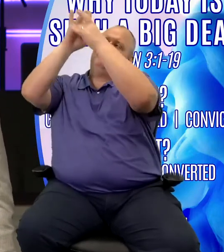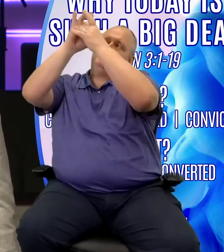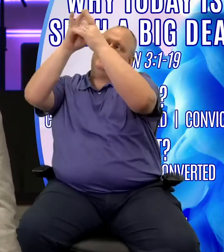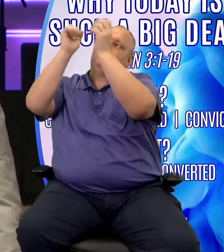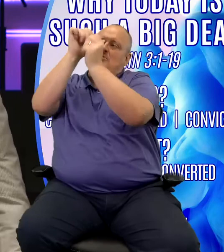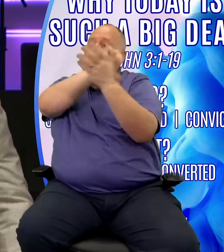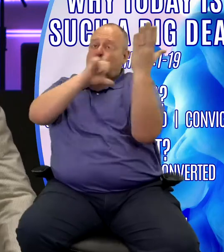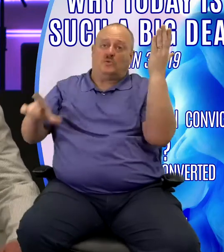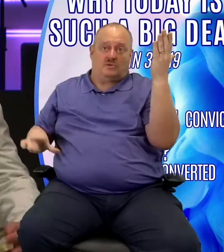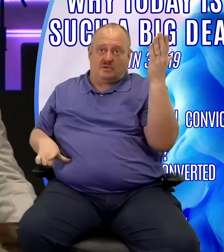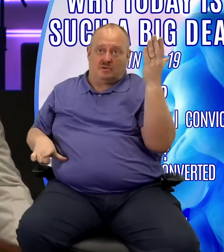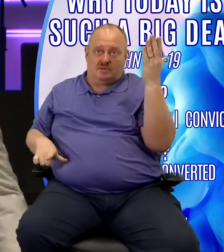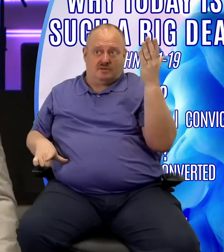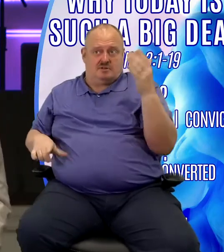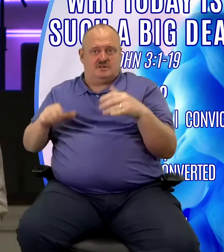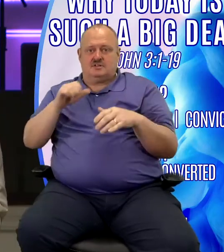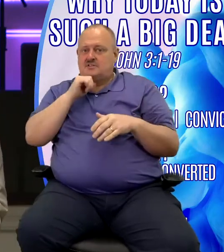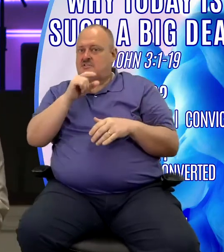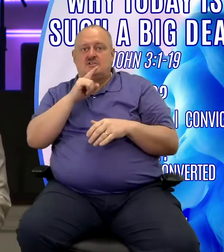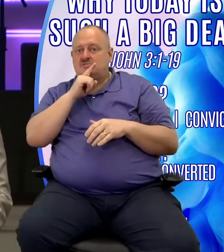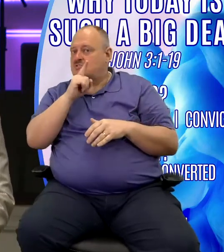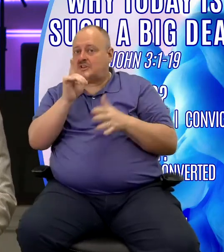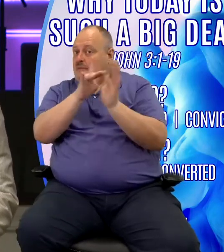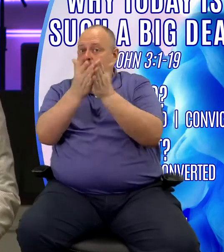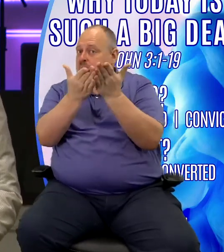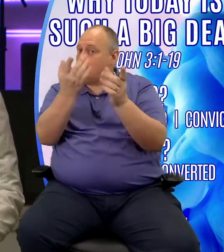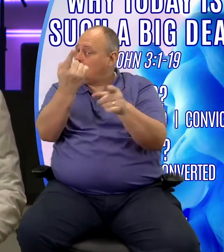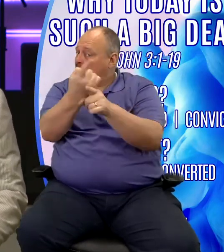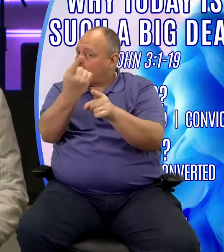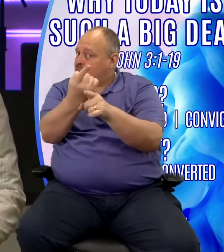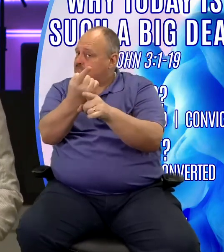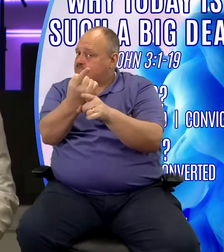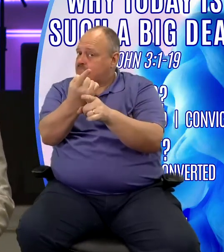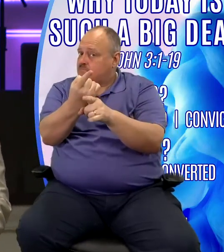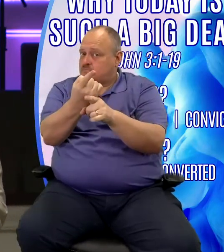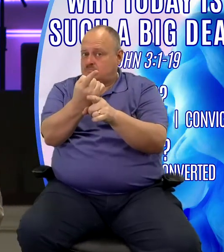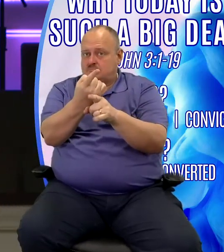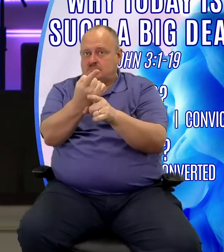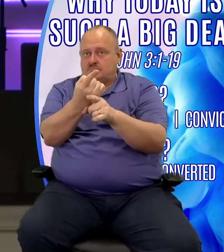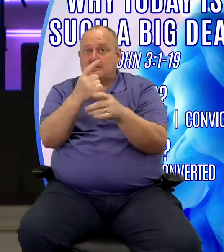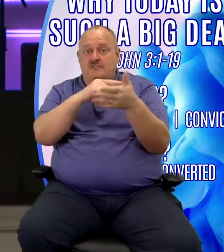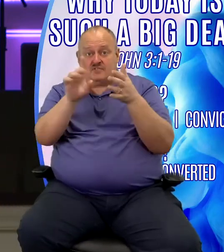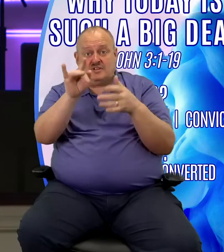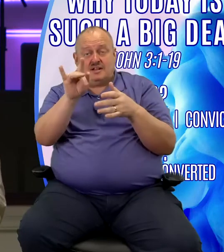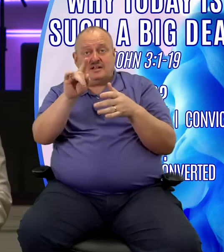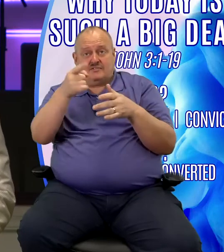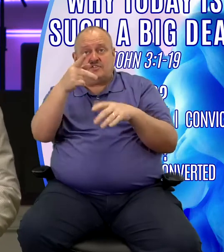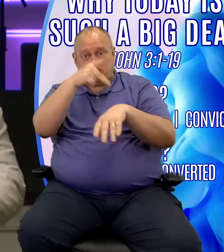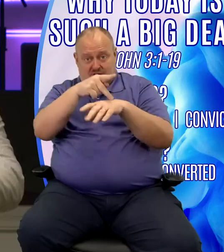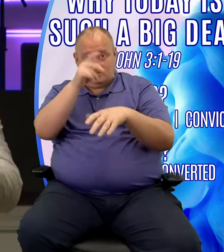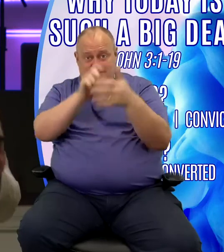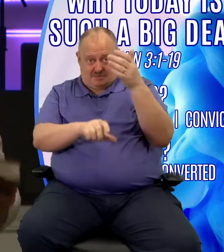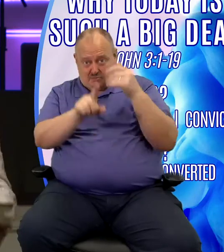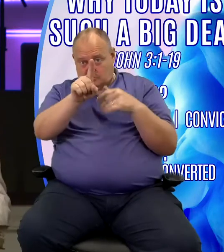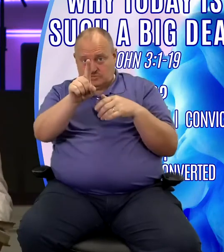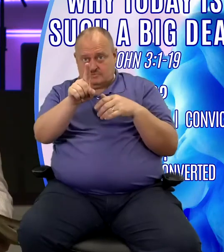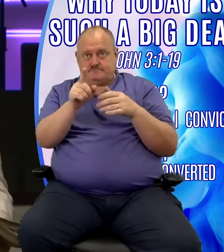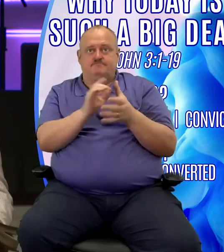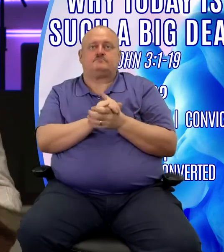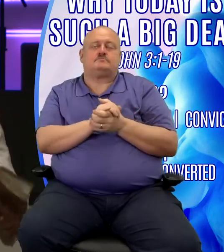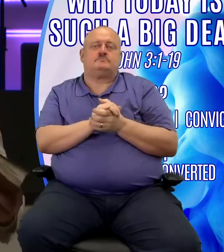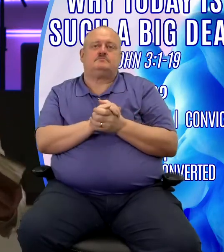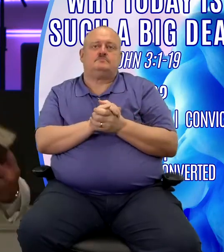Lord that are just not, shall we say, biblically found. Let me take that verse 18 of 1 Peter chapter 1 and kind of extrapolate on